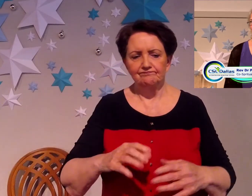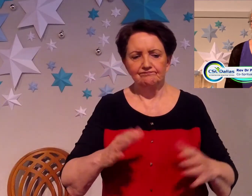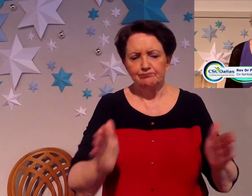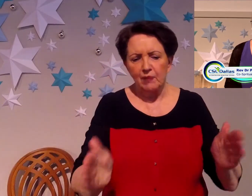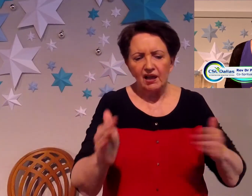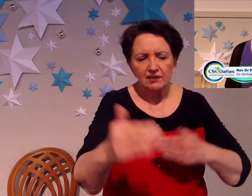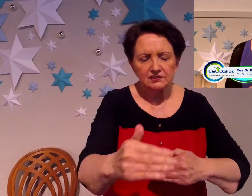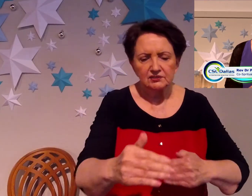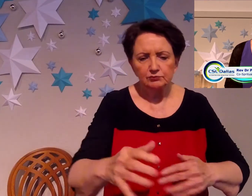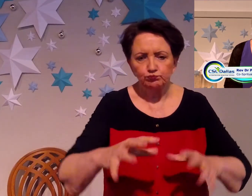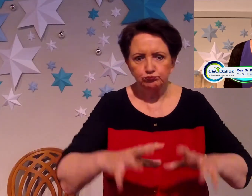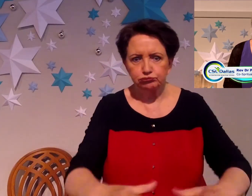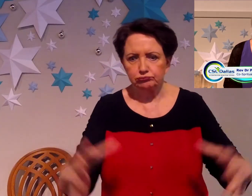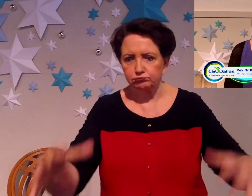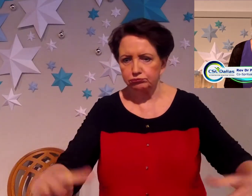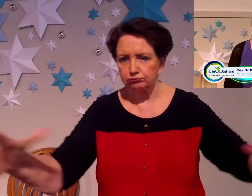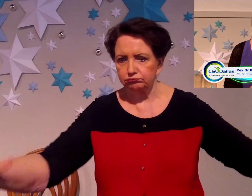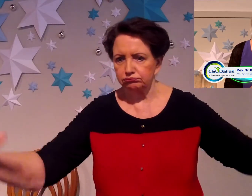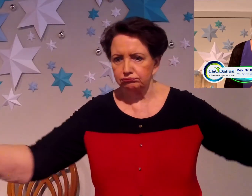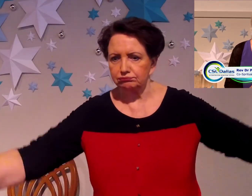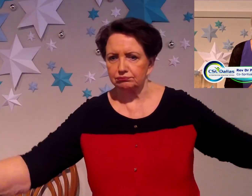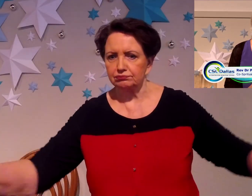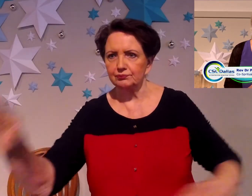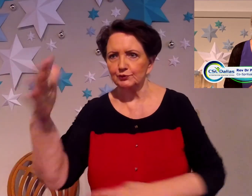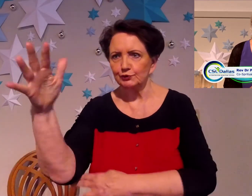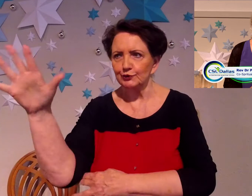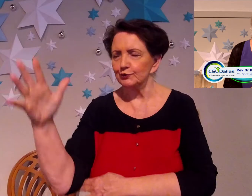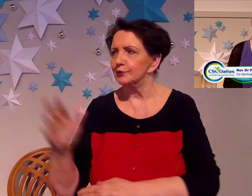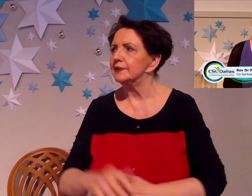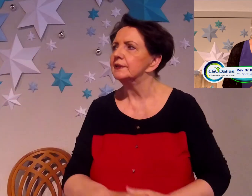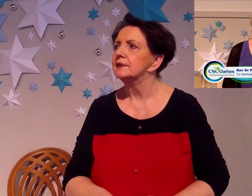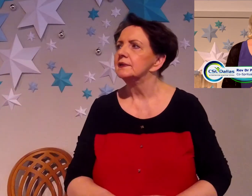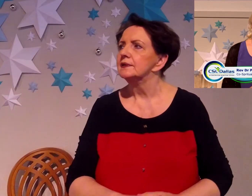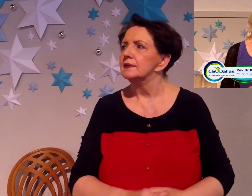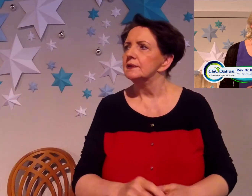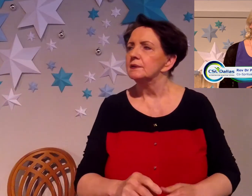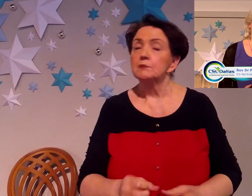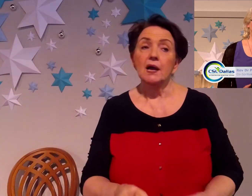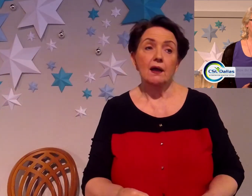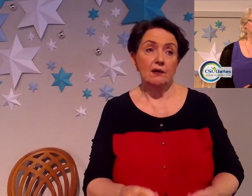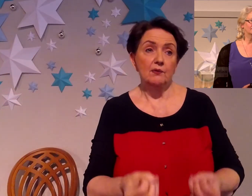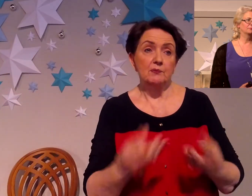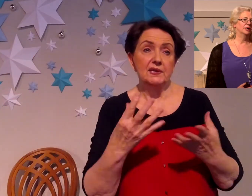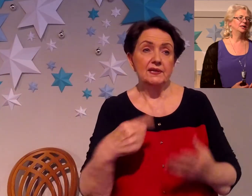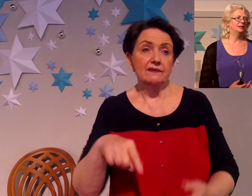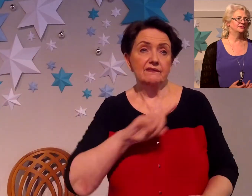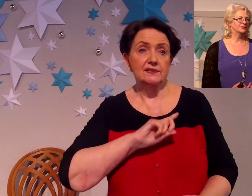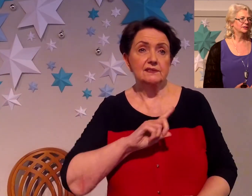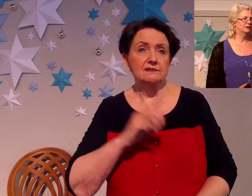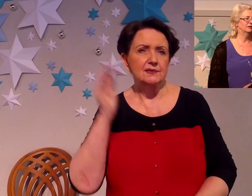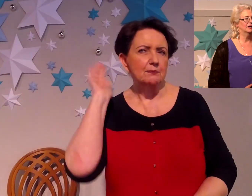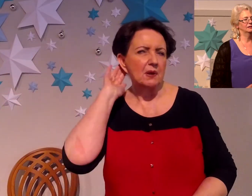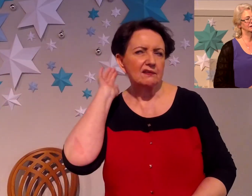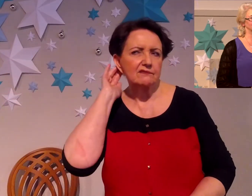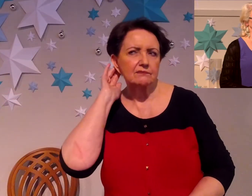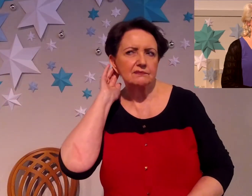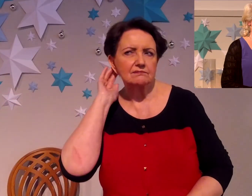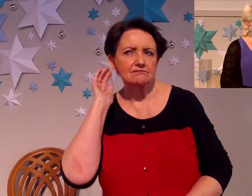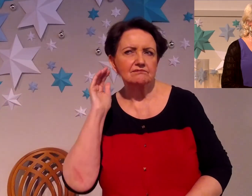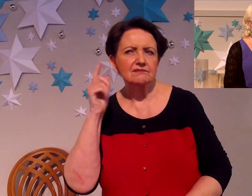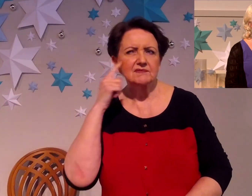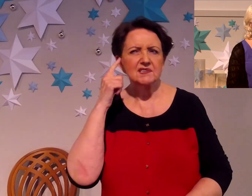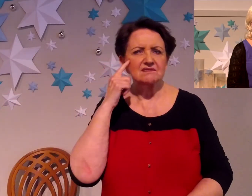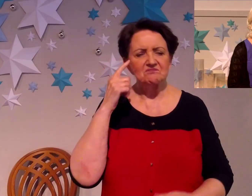packages under our tree, don't we? And yet how many of us still have in the back of our minds, oh, the holidays are